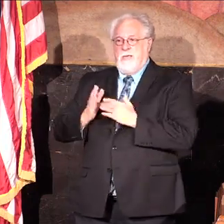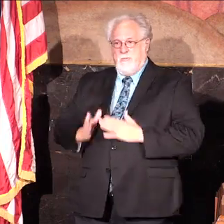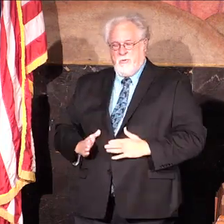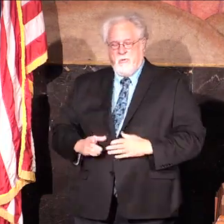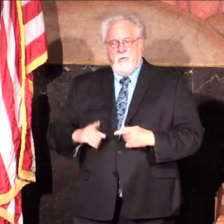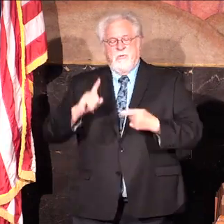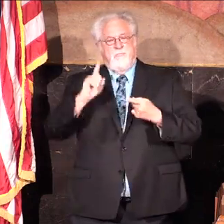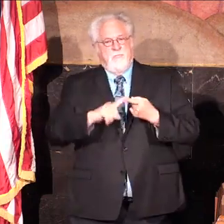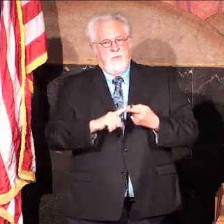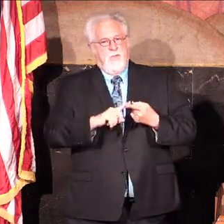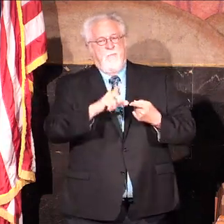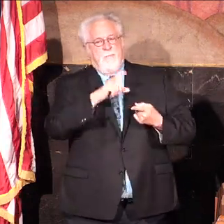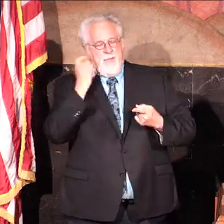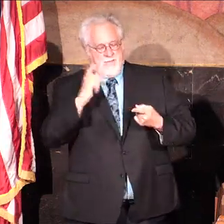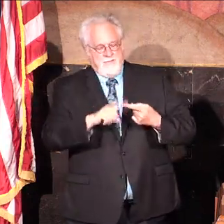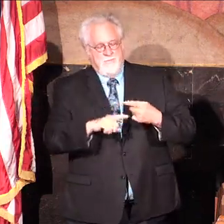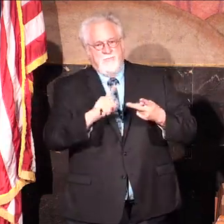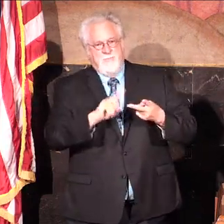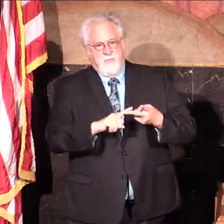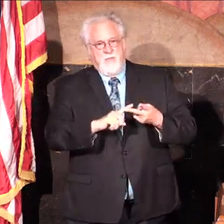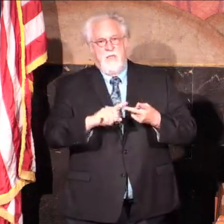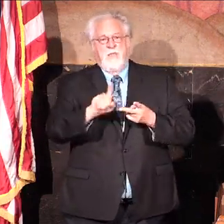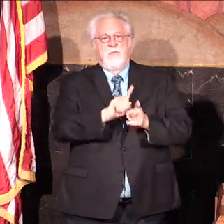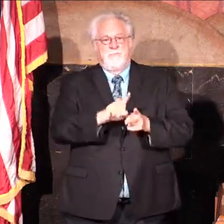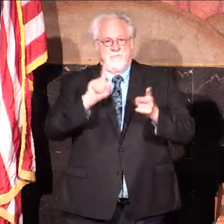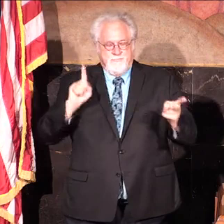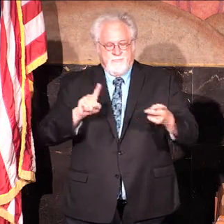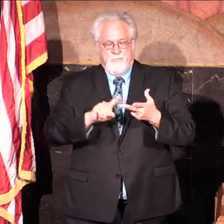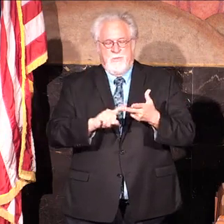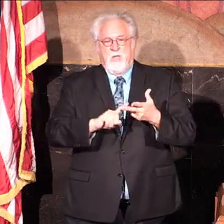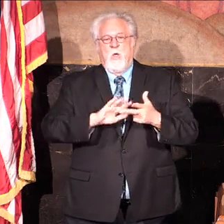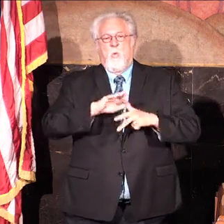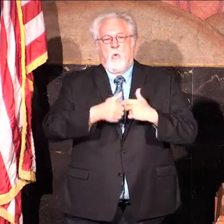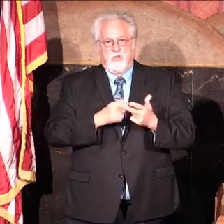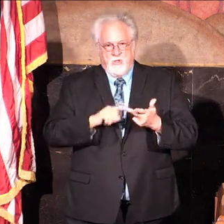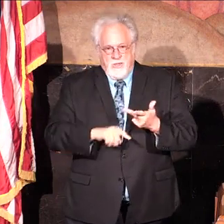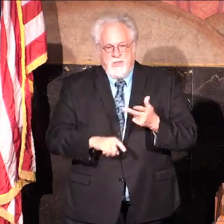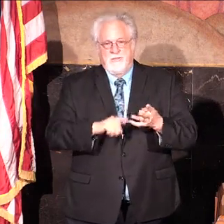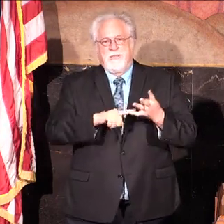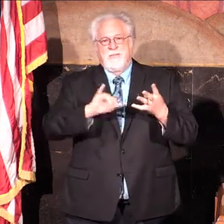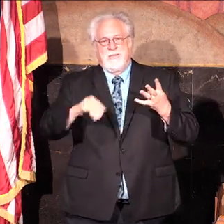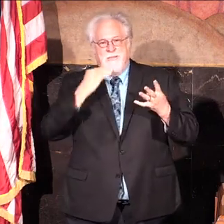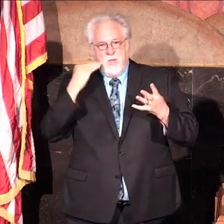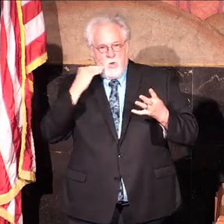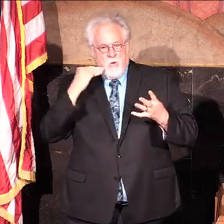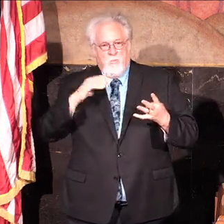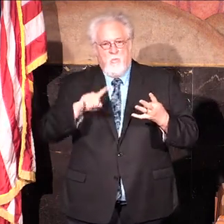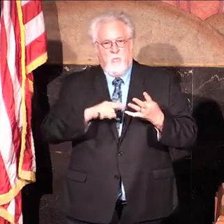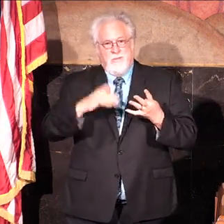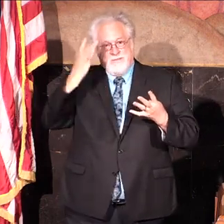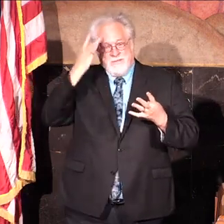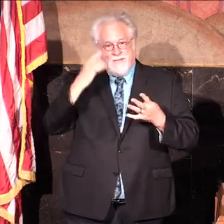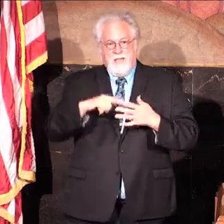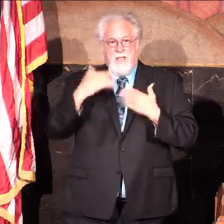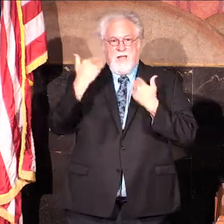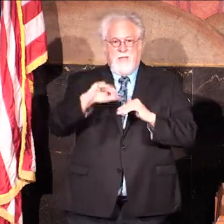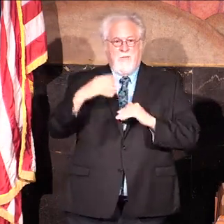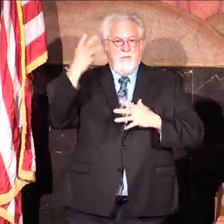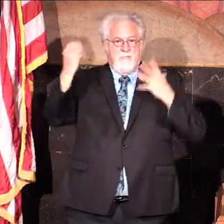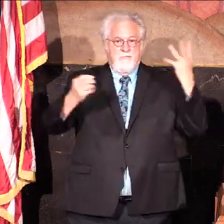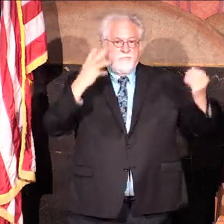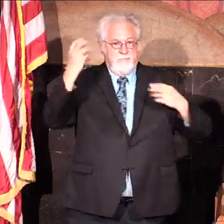and that is wear your mask, social distance, wash your hands, stay home when you're sick, limit your